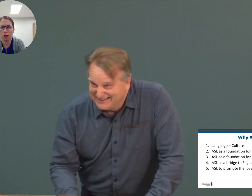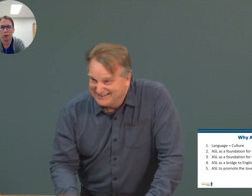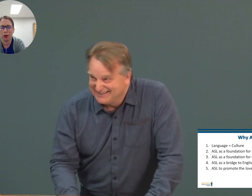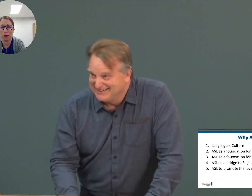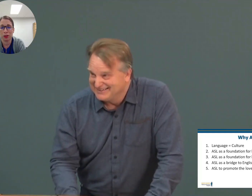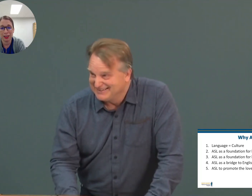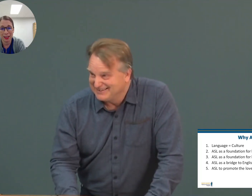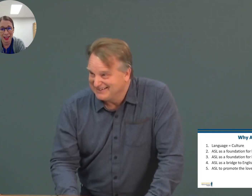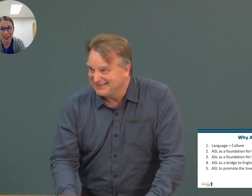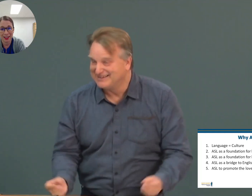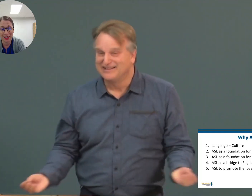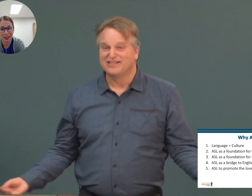But really,